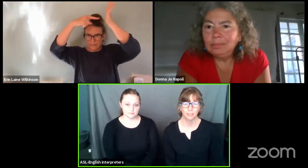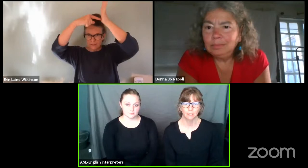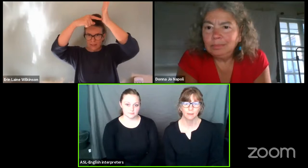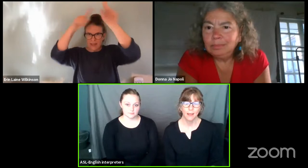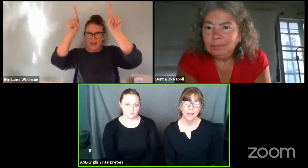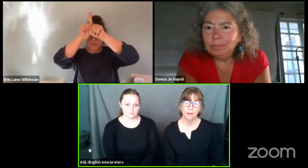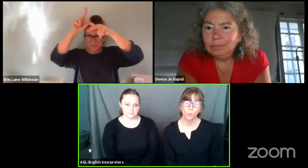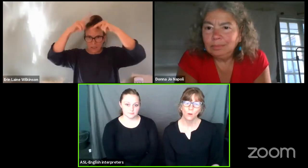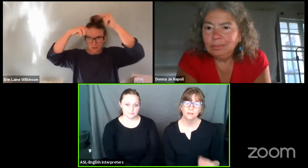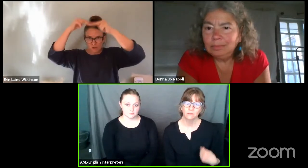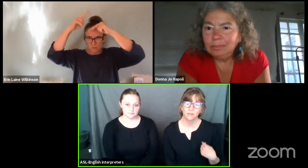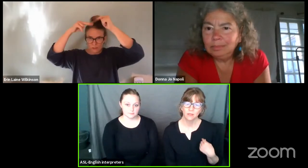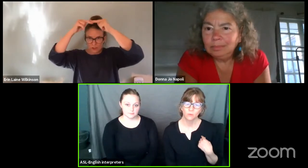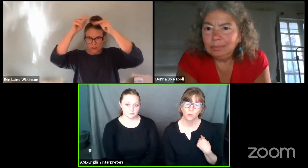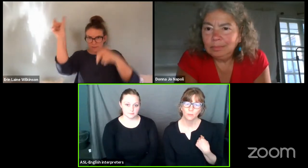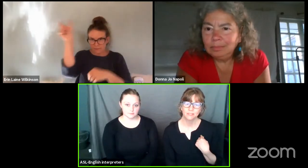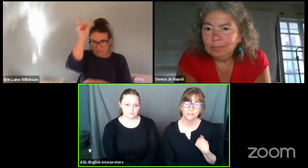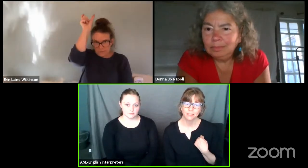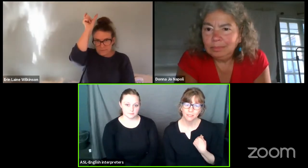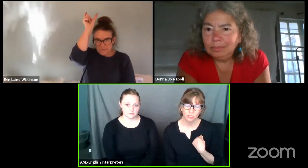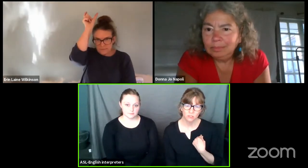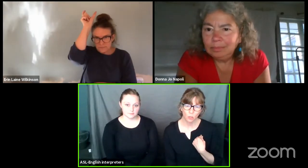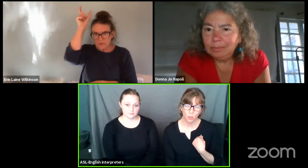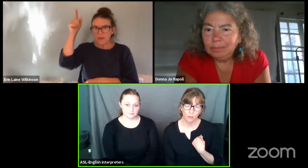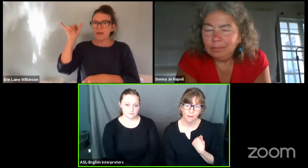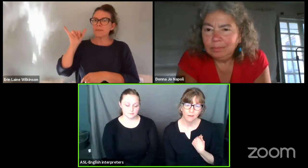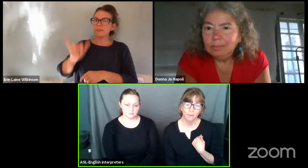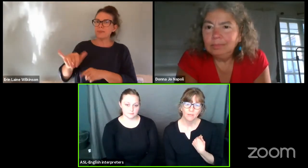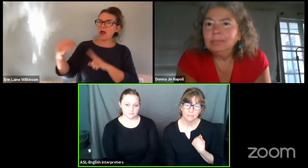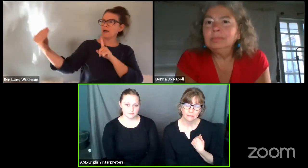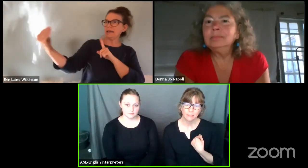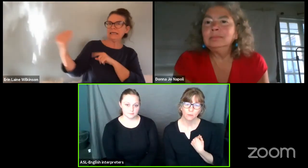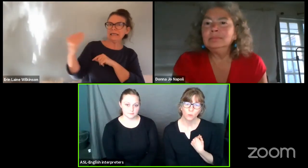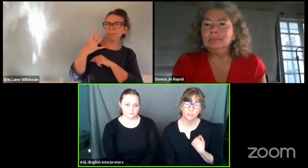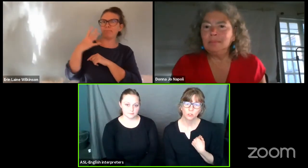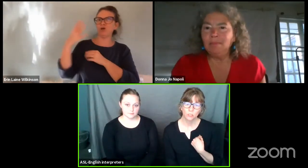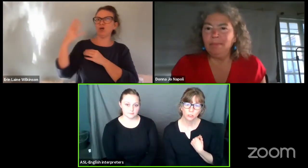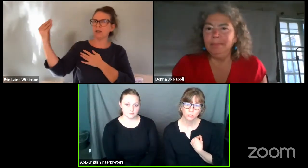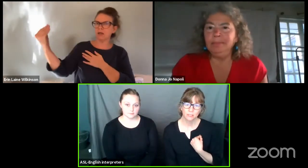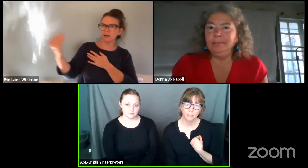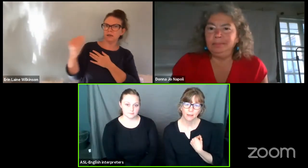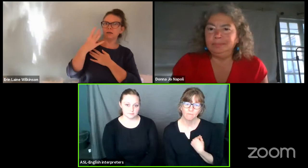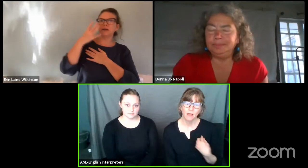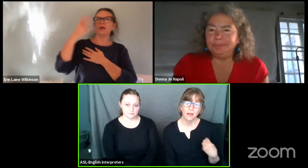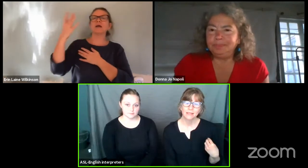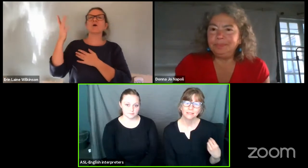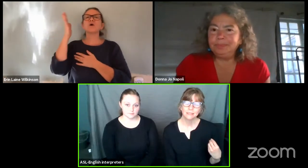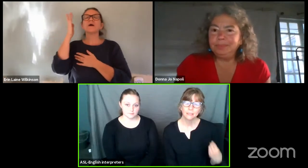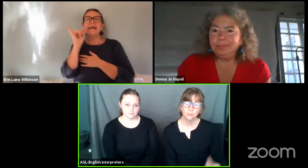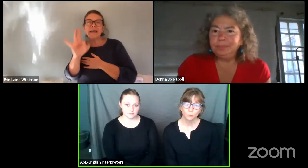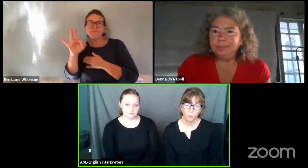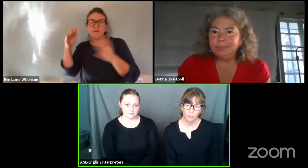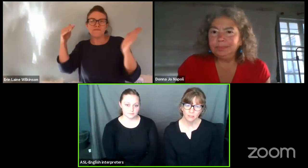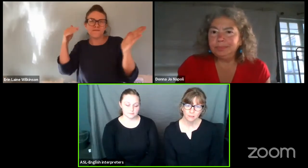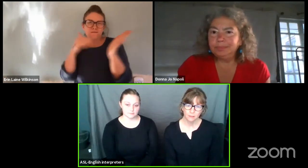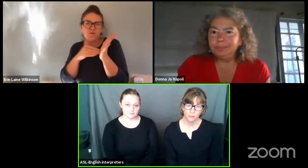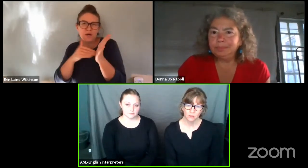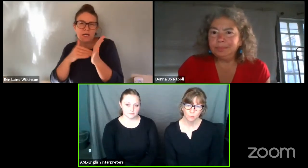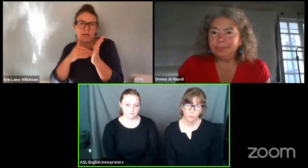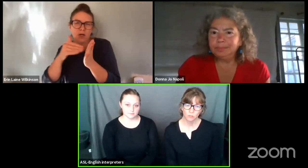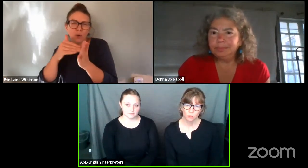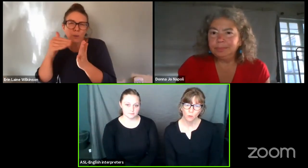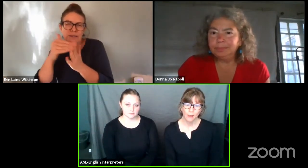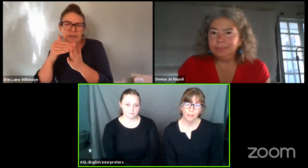they take in, and what then the representations are mentally and what structures they have as the input that